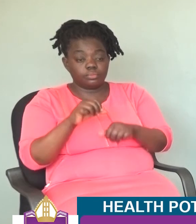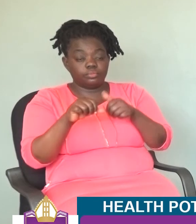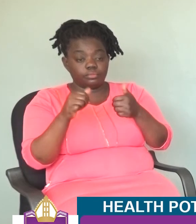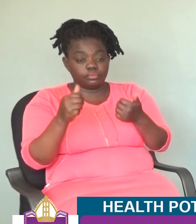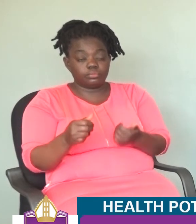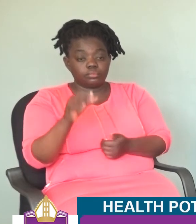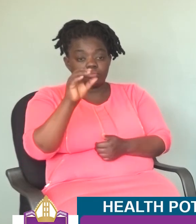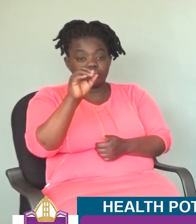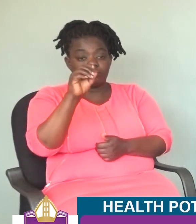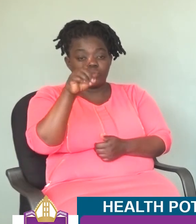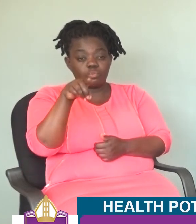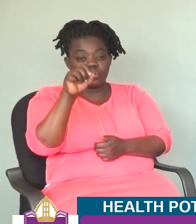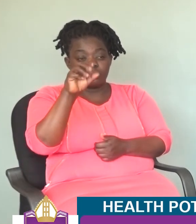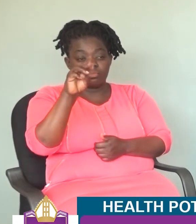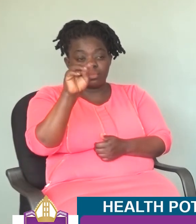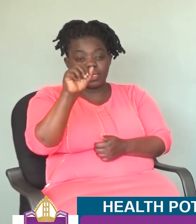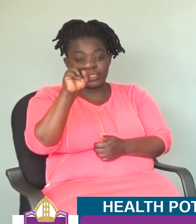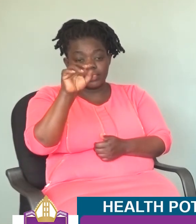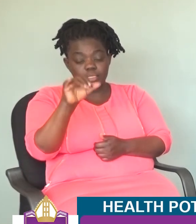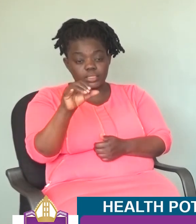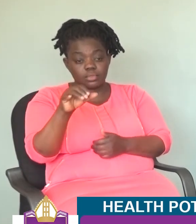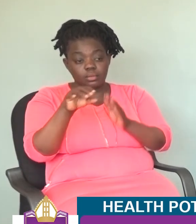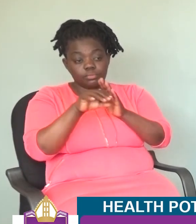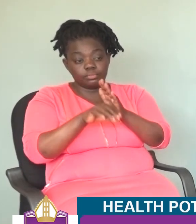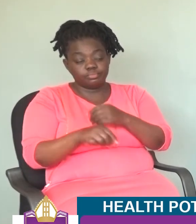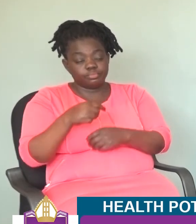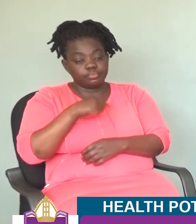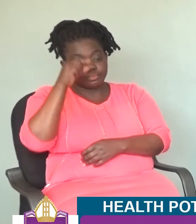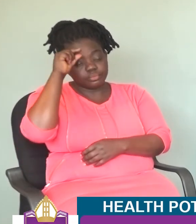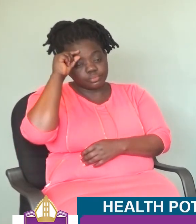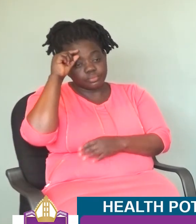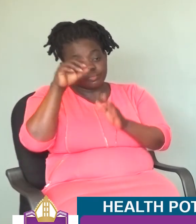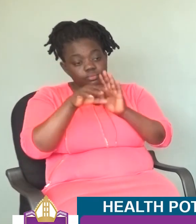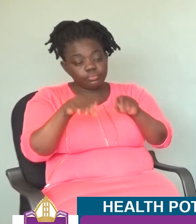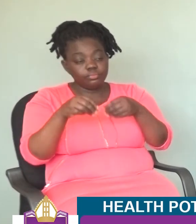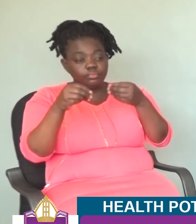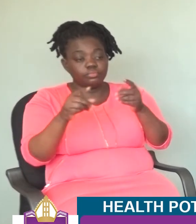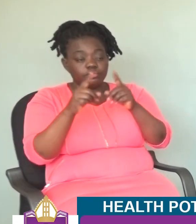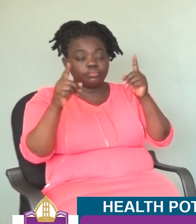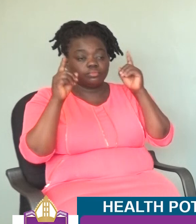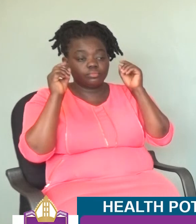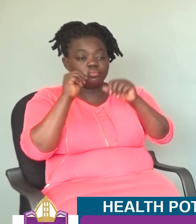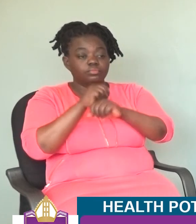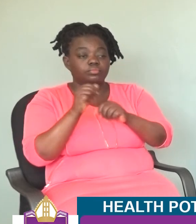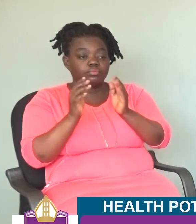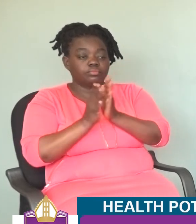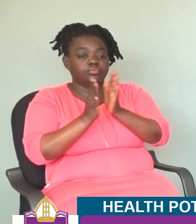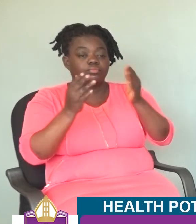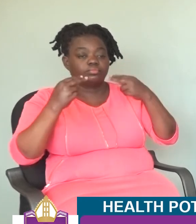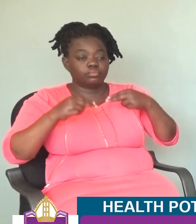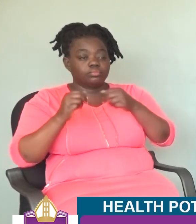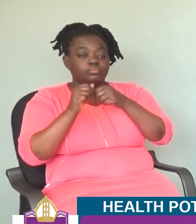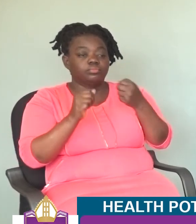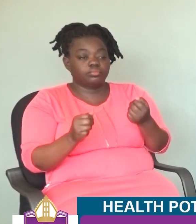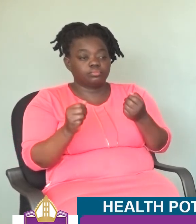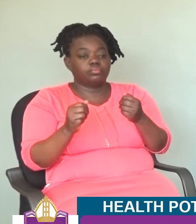program. And Mable Murungi, our sign language interpreter. This program is brought to you by Makerere University School of Public Health, together with Church of Uganda Family TV.